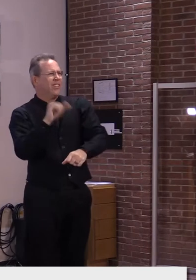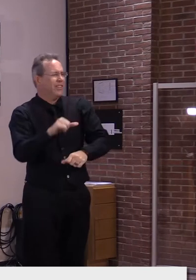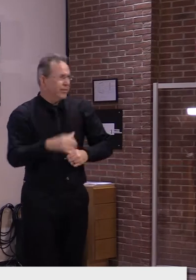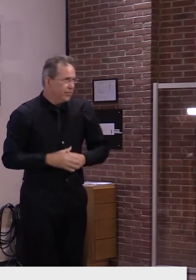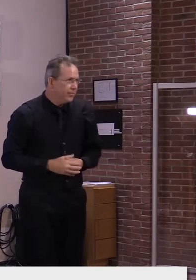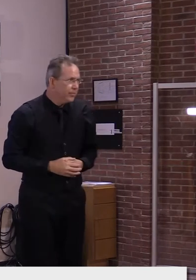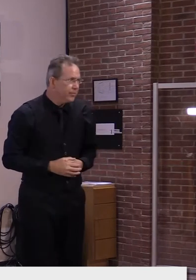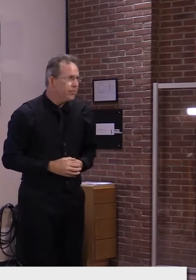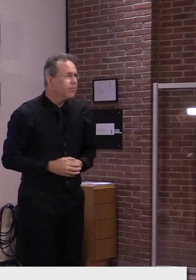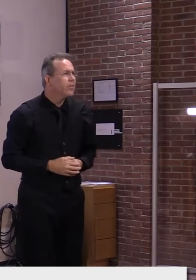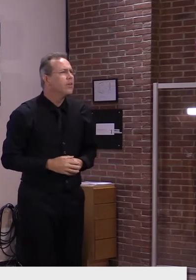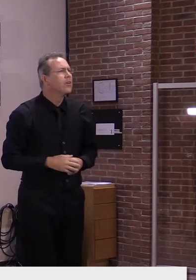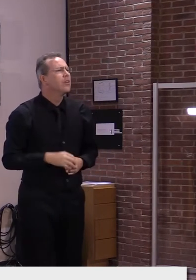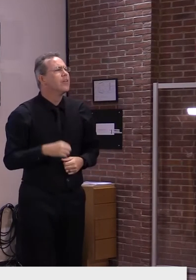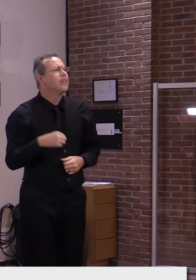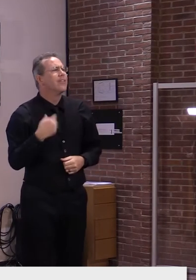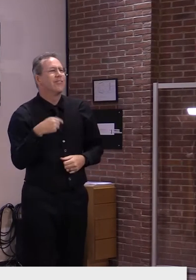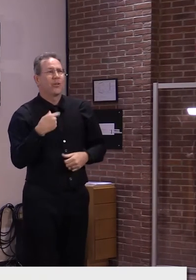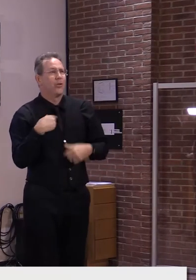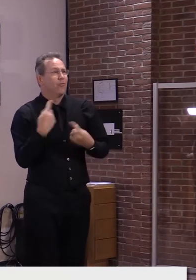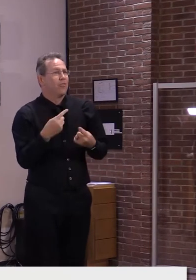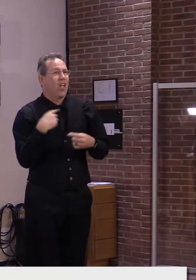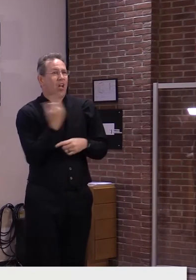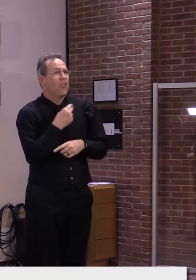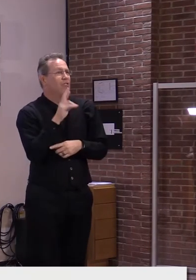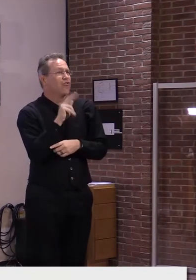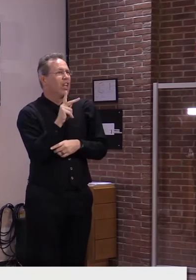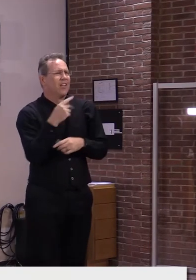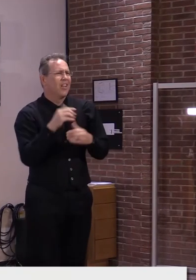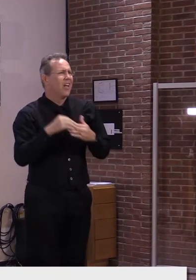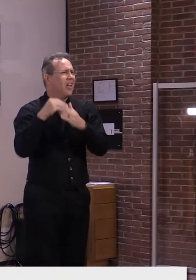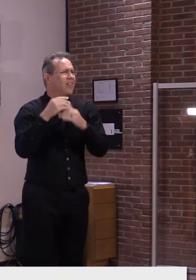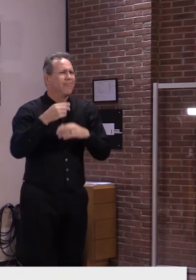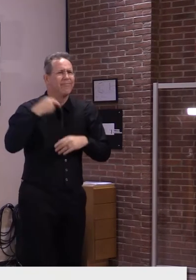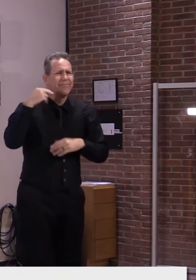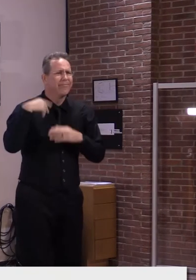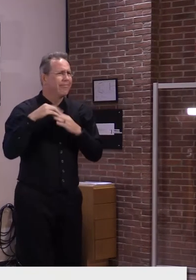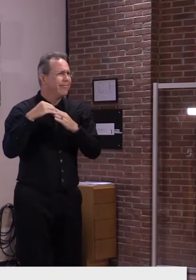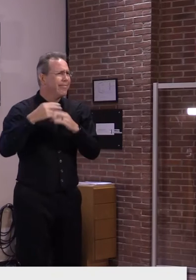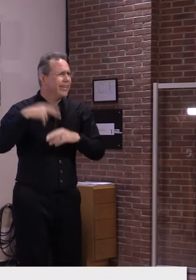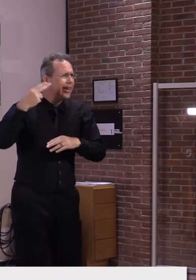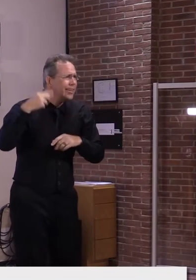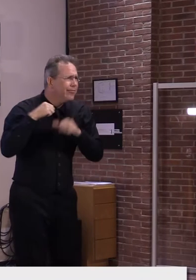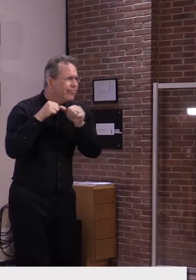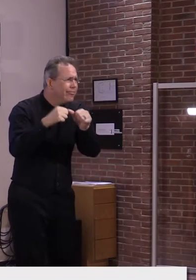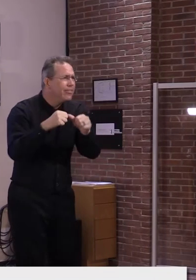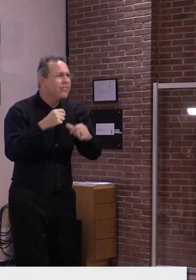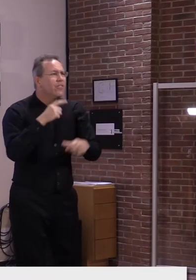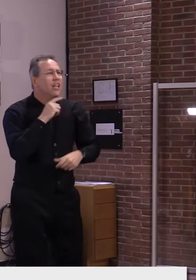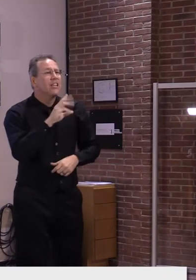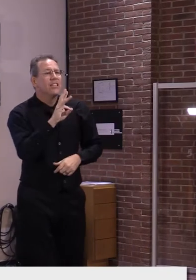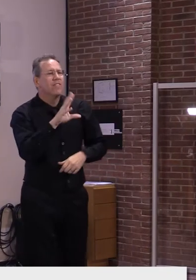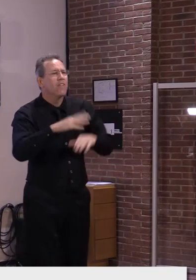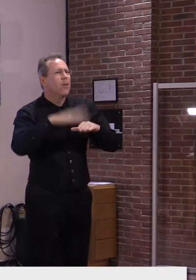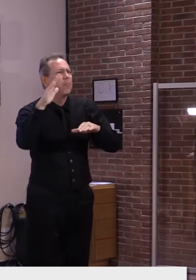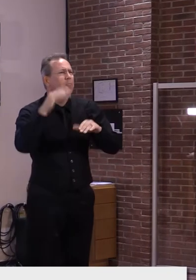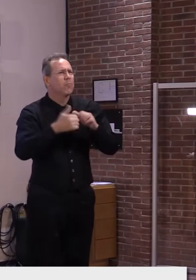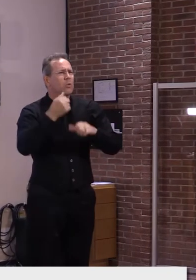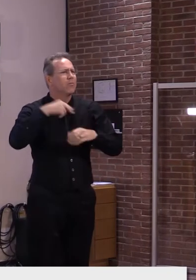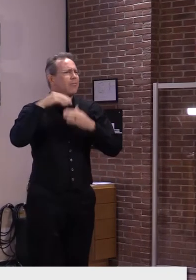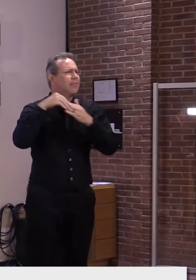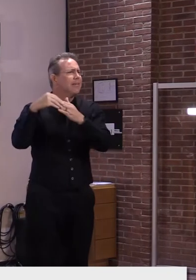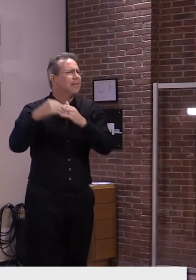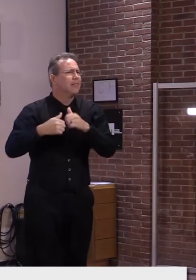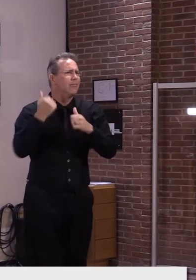for those who are fully vaccinated and those who are over 65 who have started and completed vaccination.